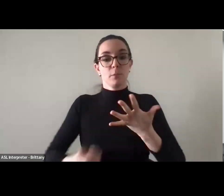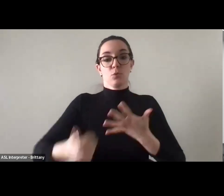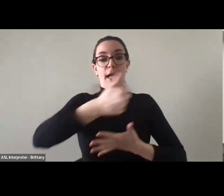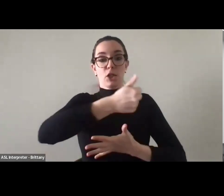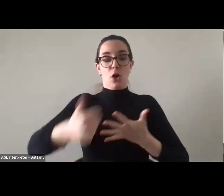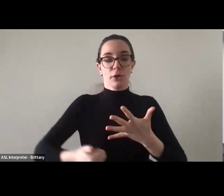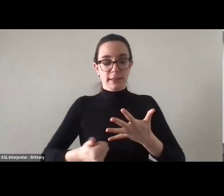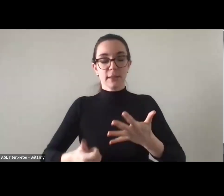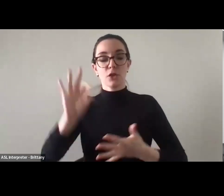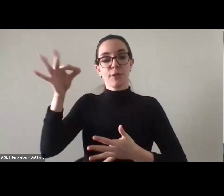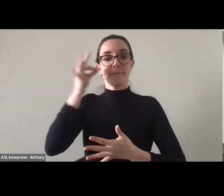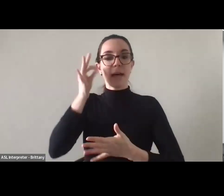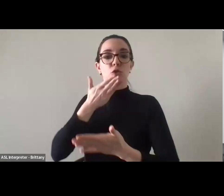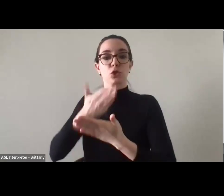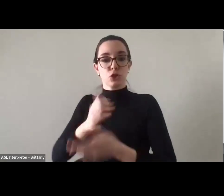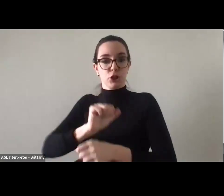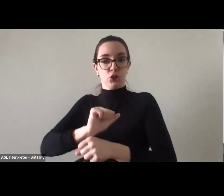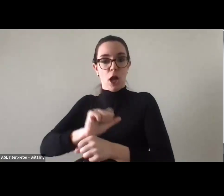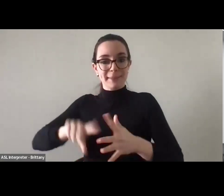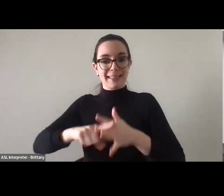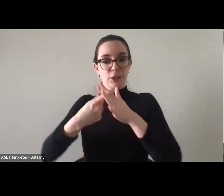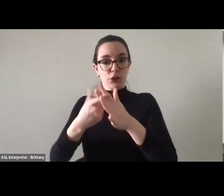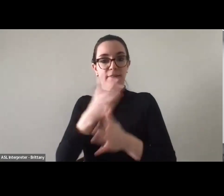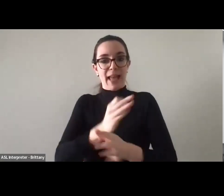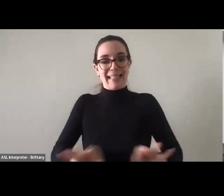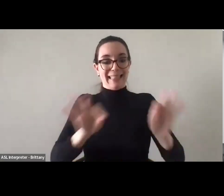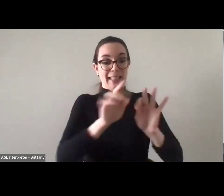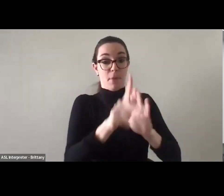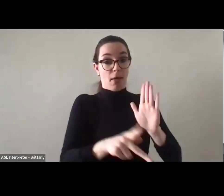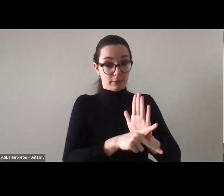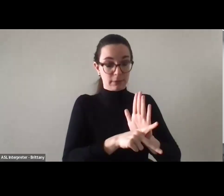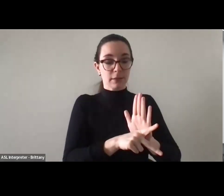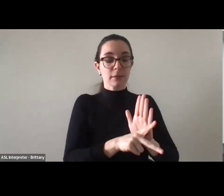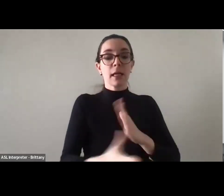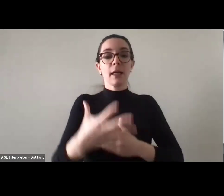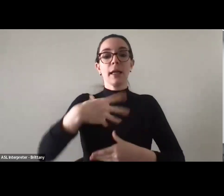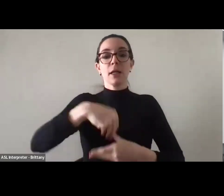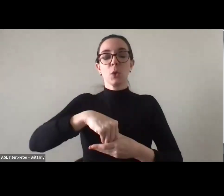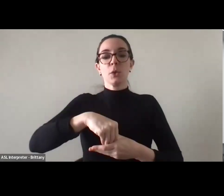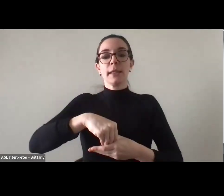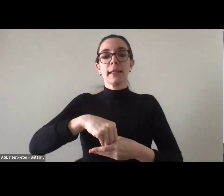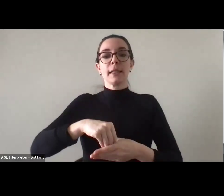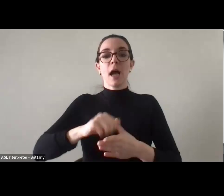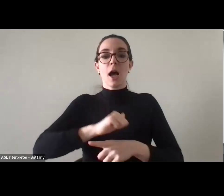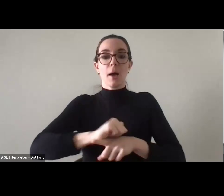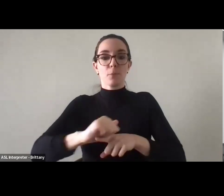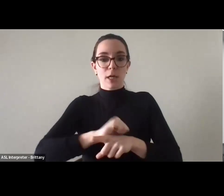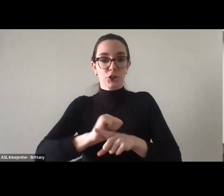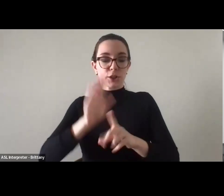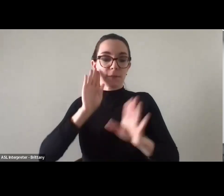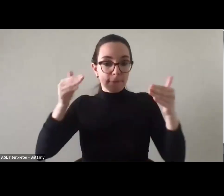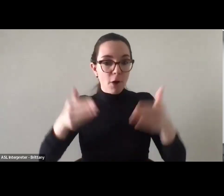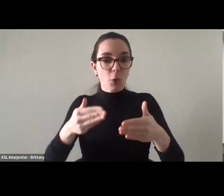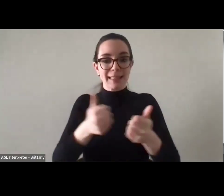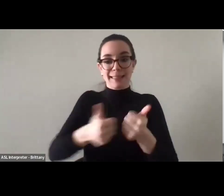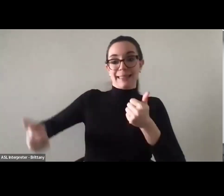Good Jobs Initiative and key policies. These key policies include, for instance, apprenticeship-focused executive orders.